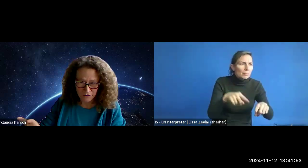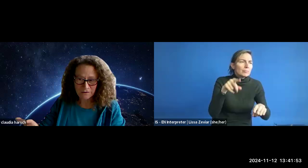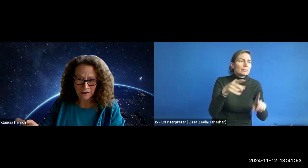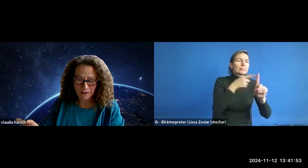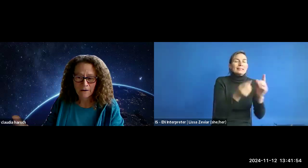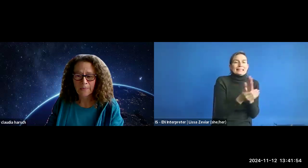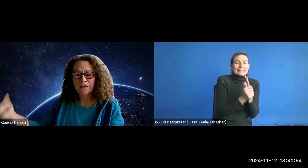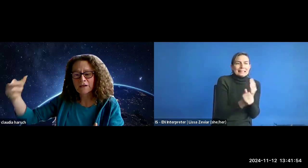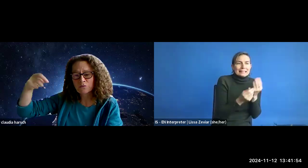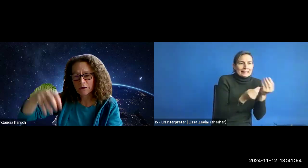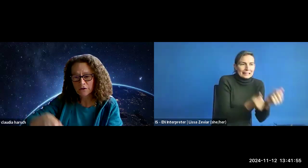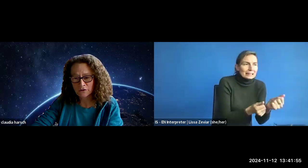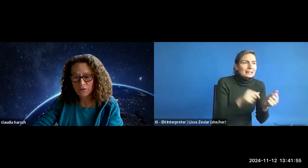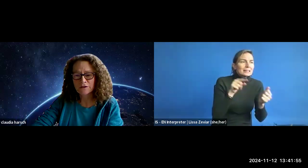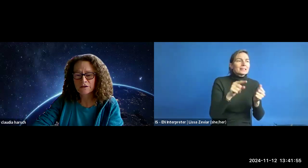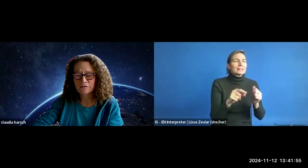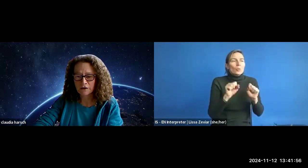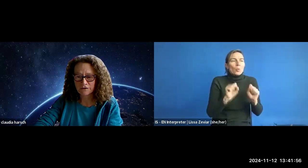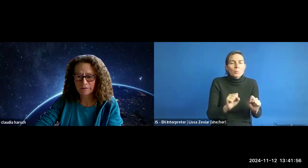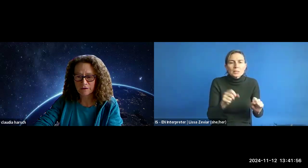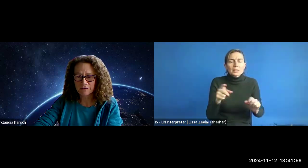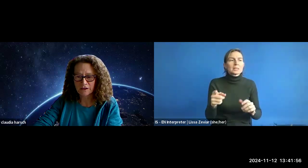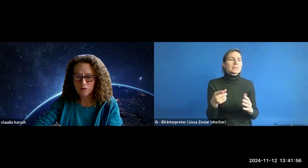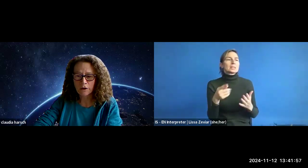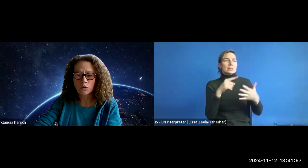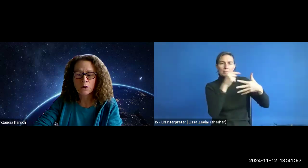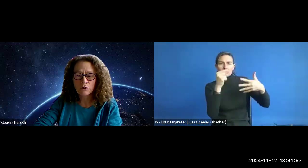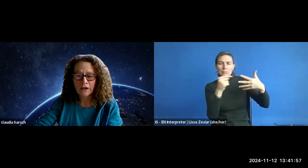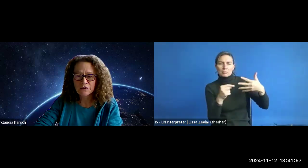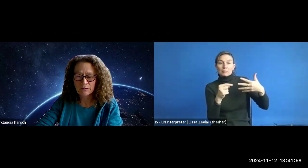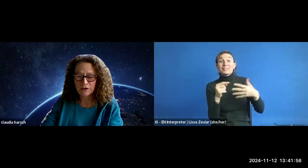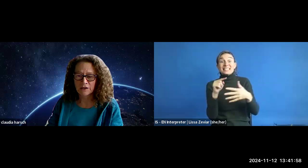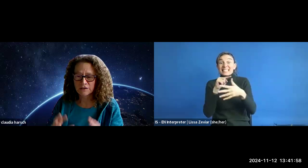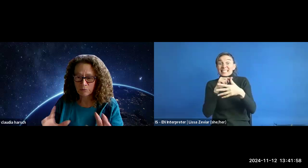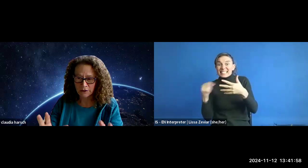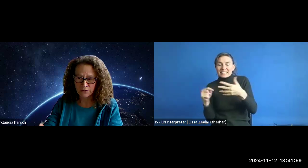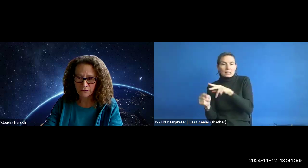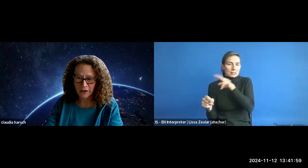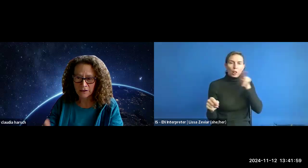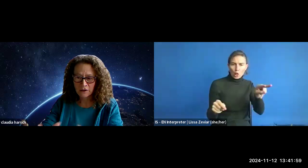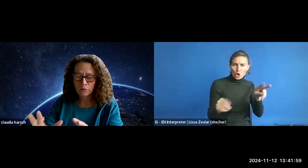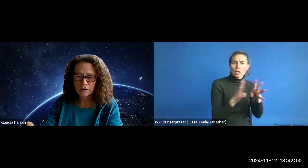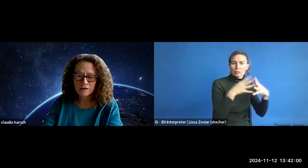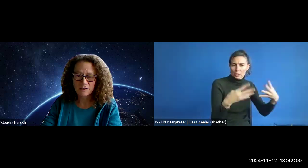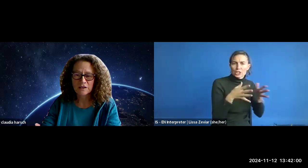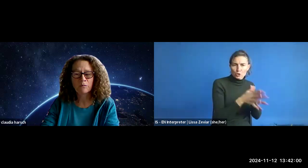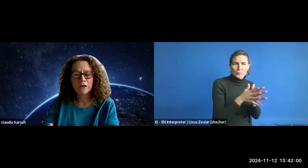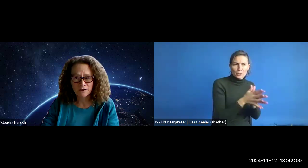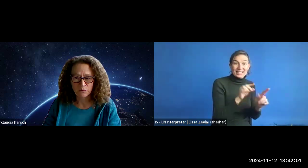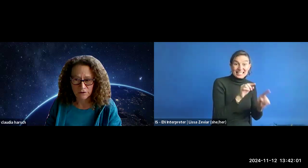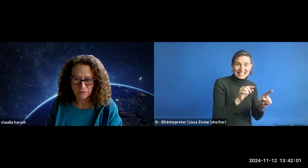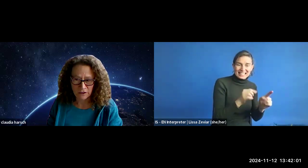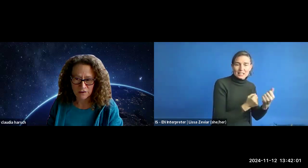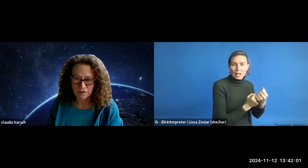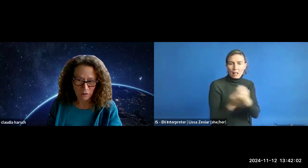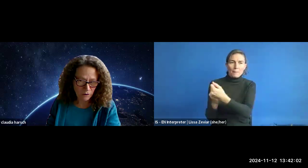abilities, your construct. And that's where you can use the CFR descriptors. That's where you localize them, and that's where you define what is it that my